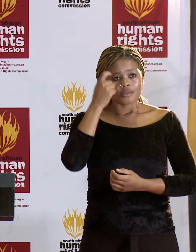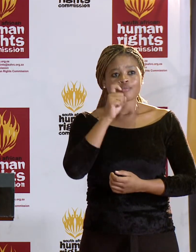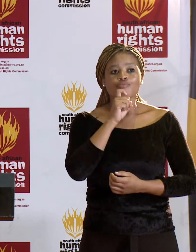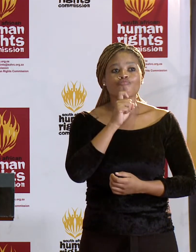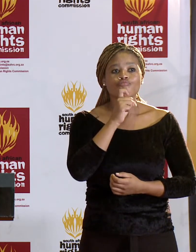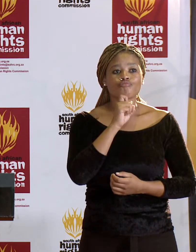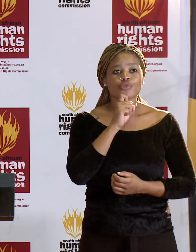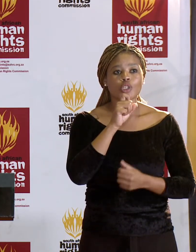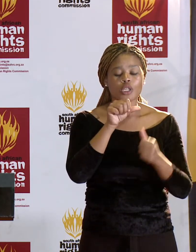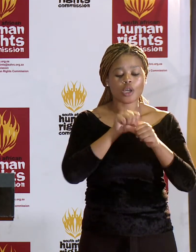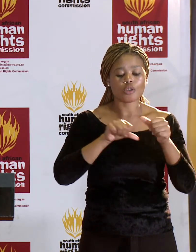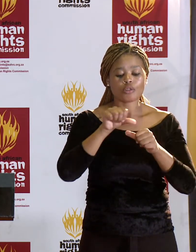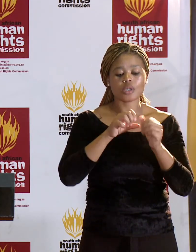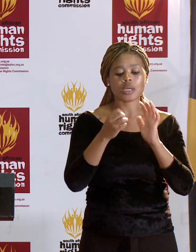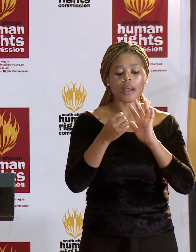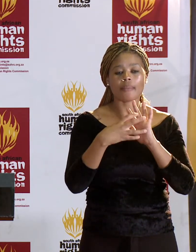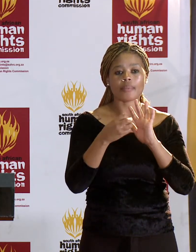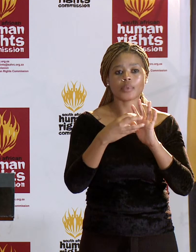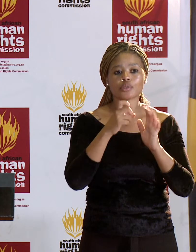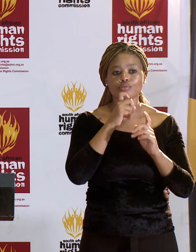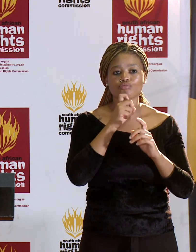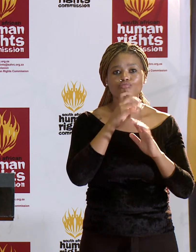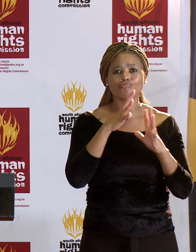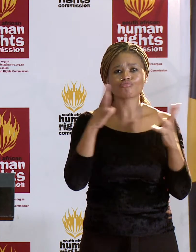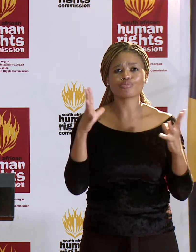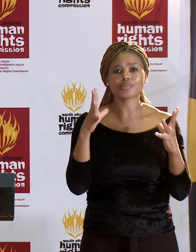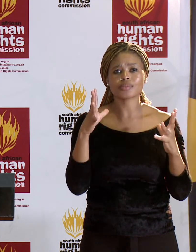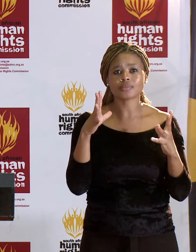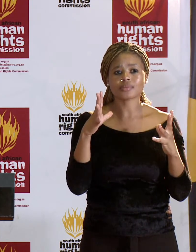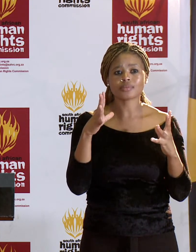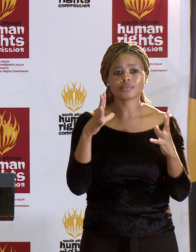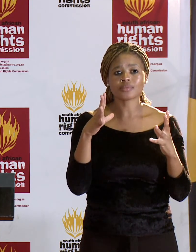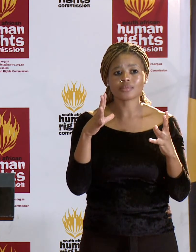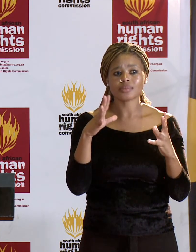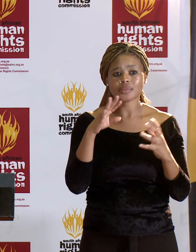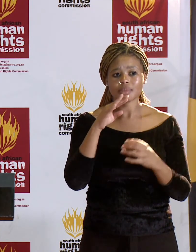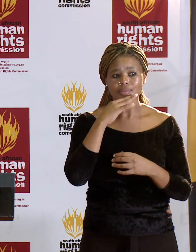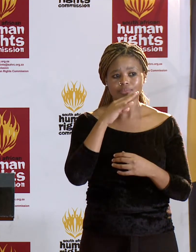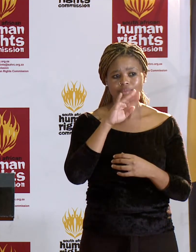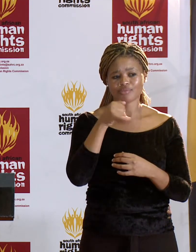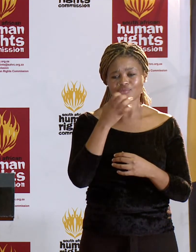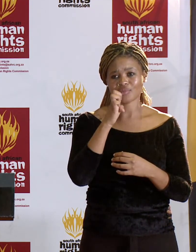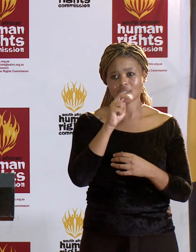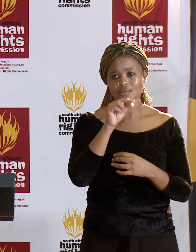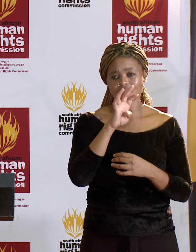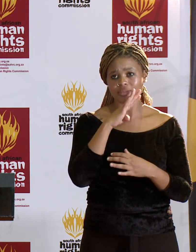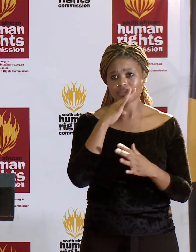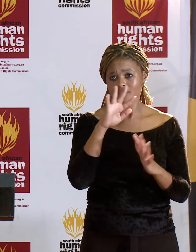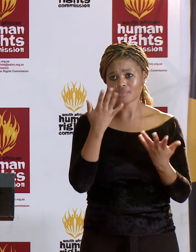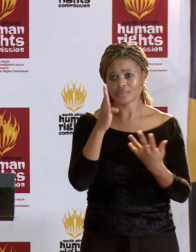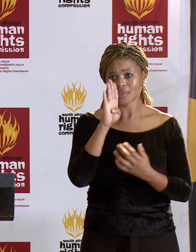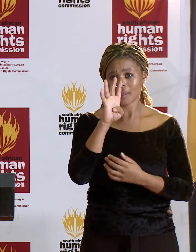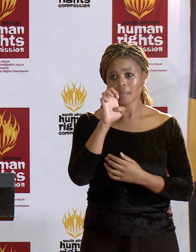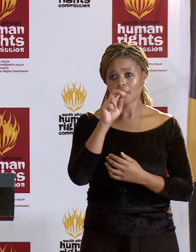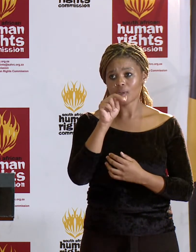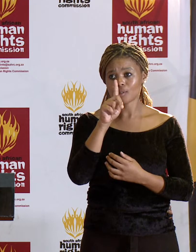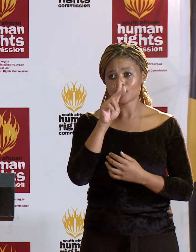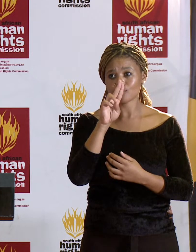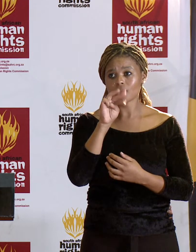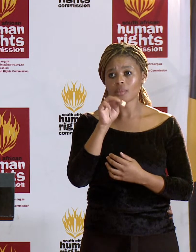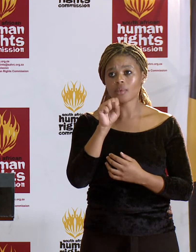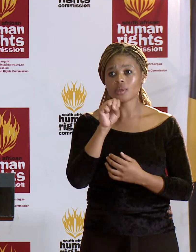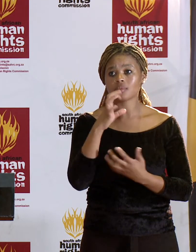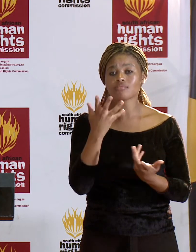uses social media the most? Really? Gen Z, I hear. No baby boomers? No